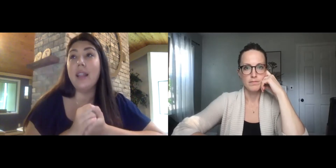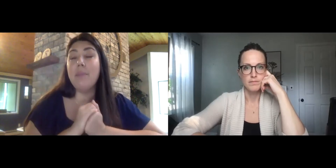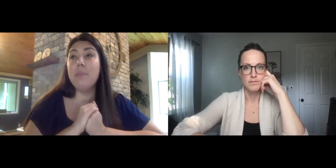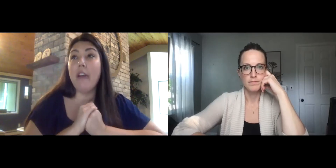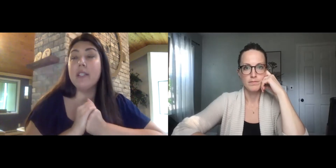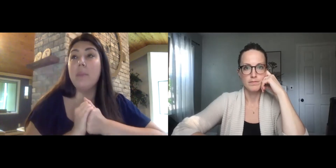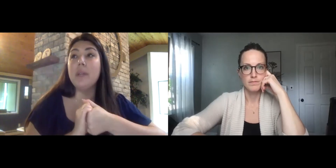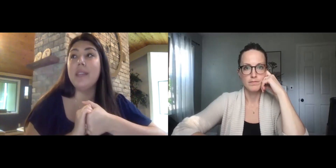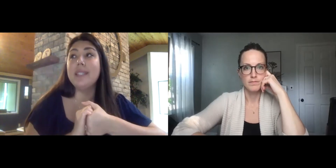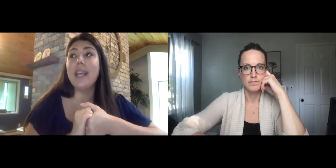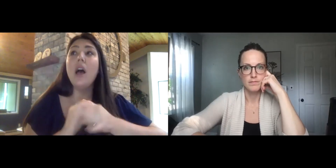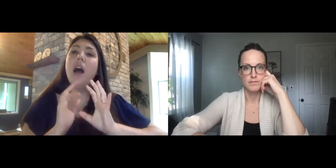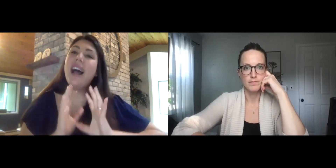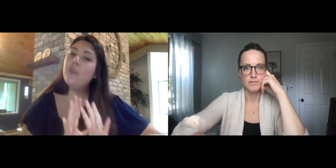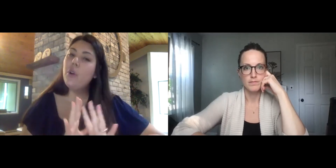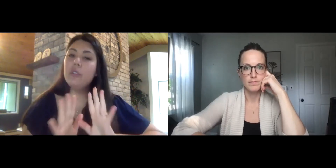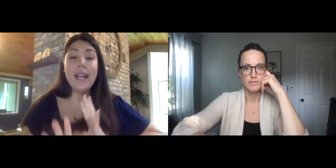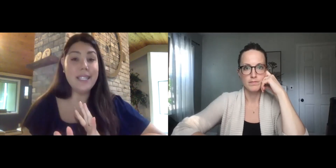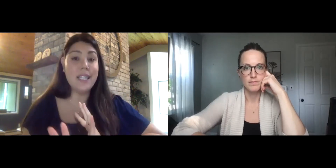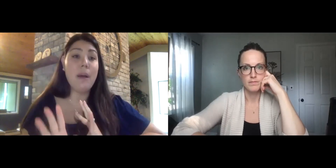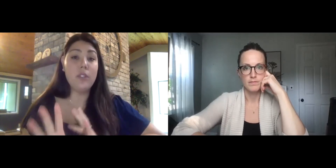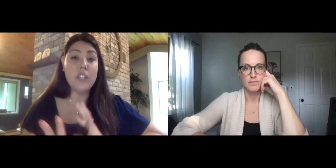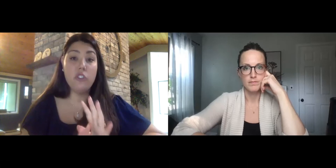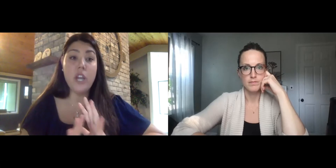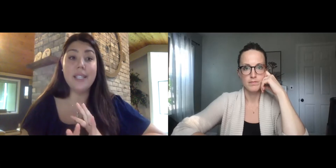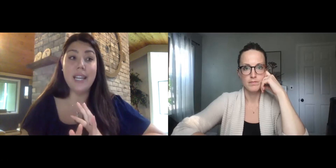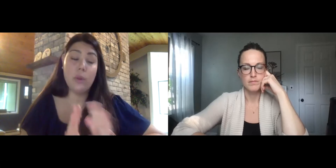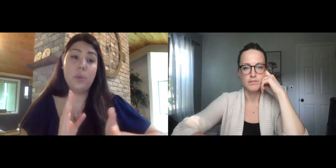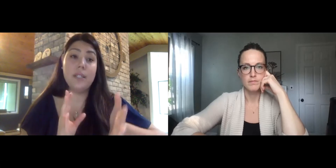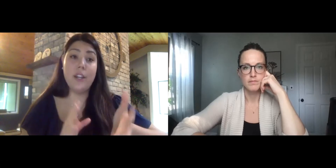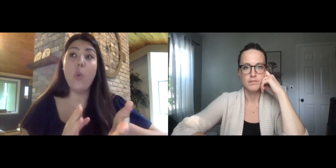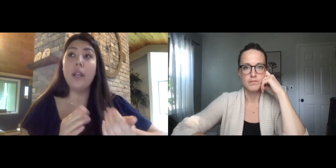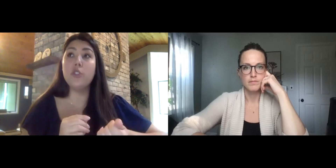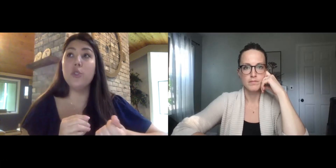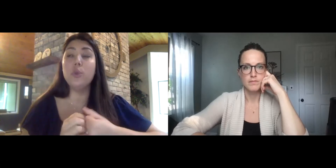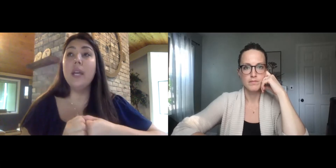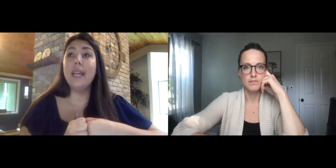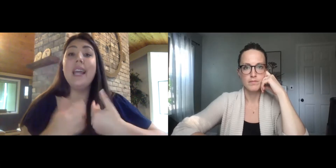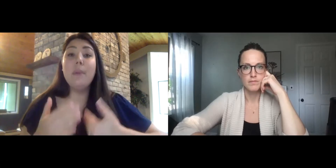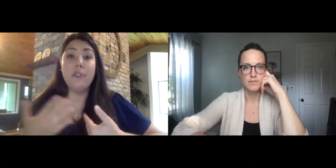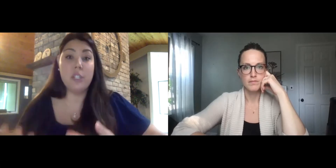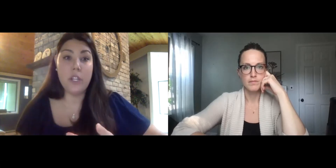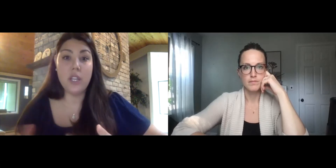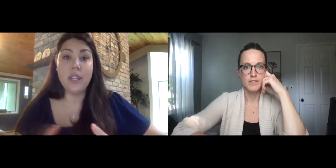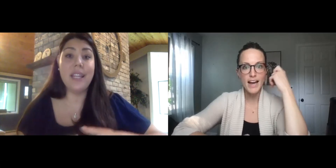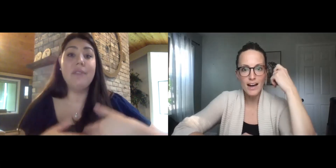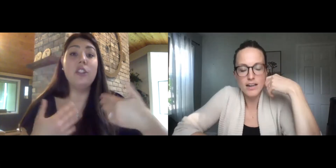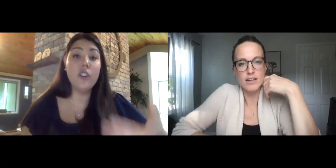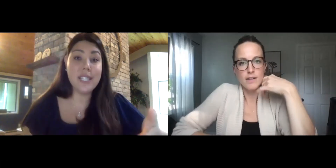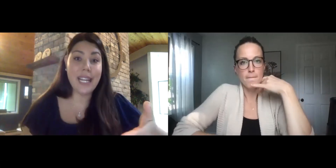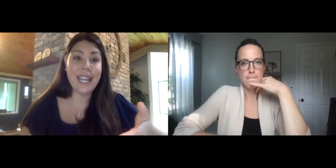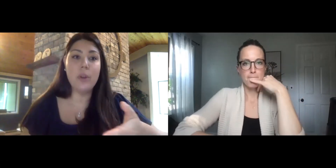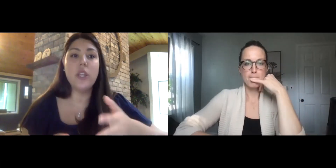that a lot of parents come to me and they say, I don't know, they're a little hesitant about teaching their child sign language because they don't want it to inhibit their speech. They think that if